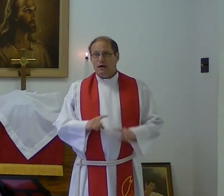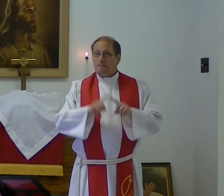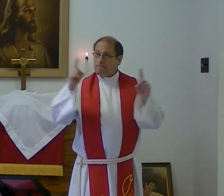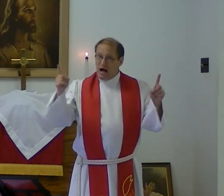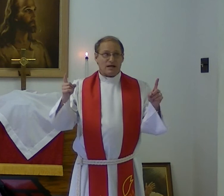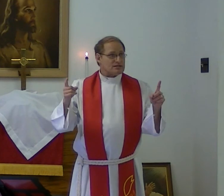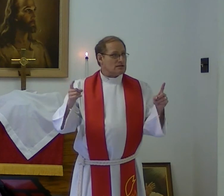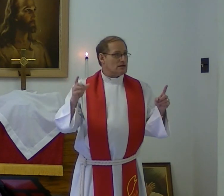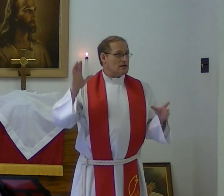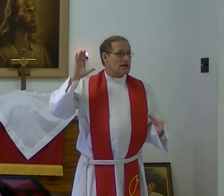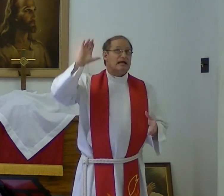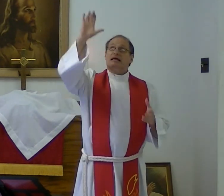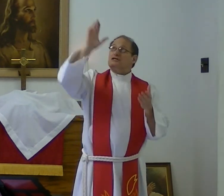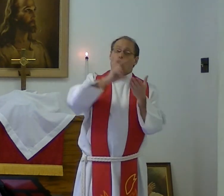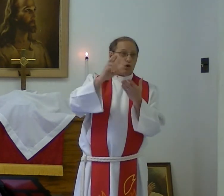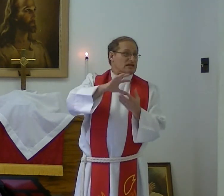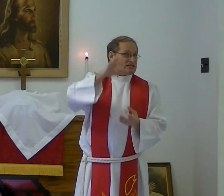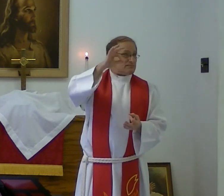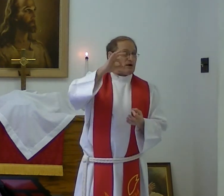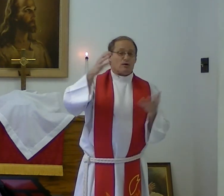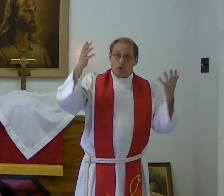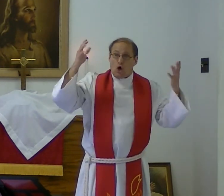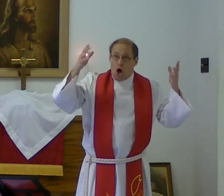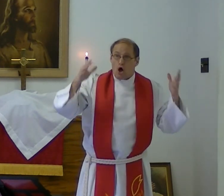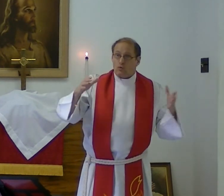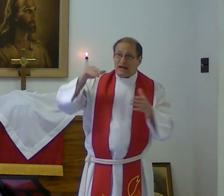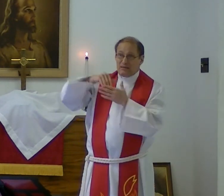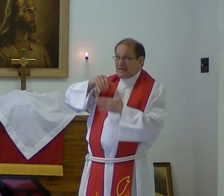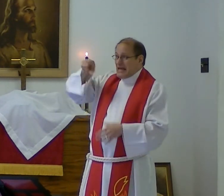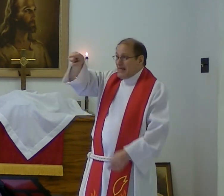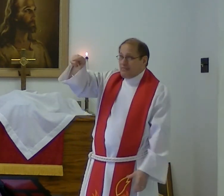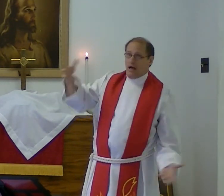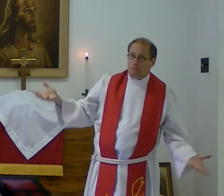but His Holy Spirit will already be in them.